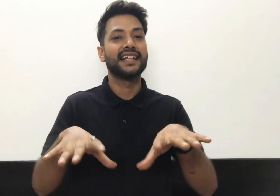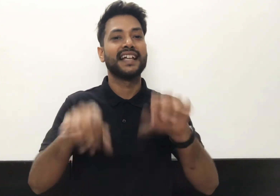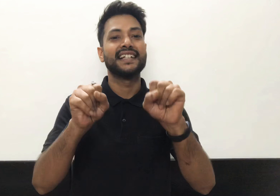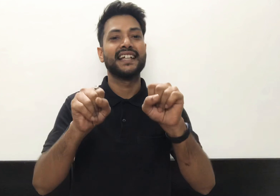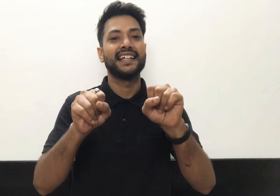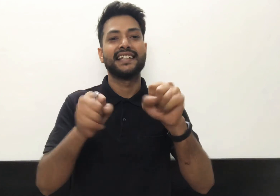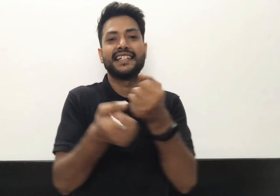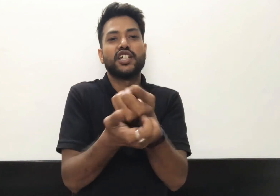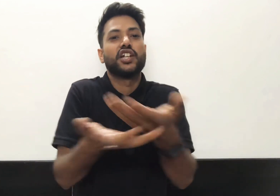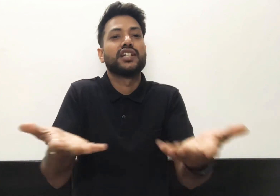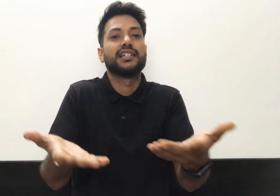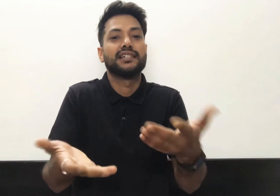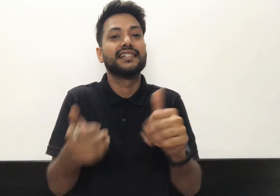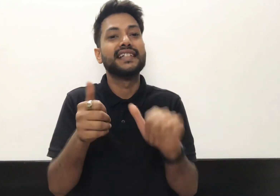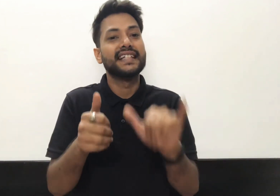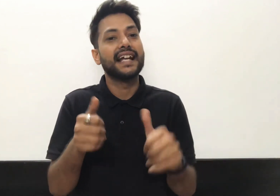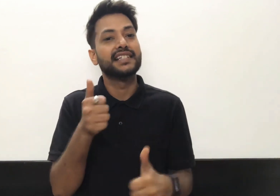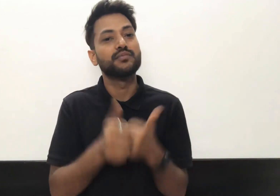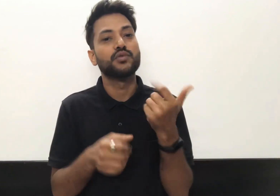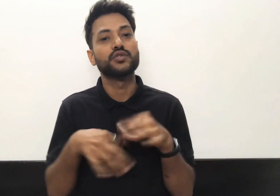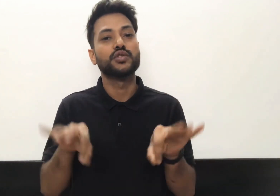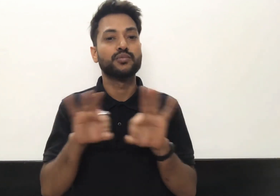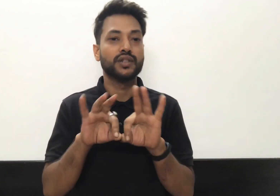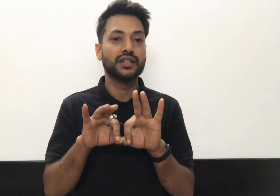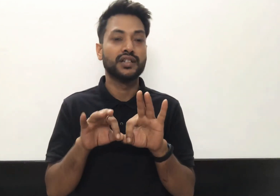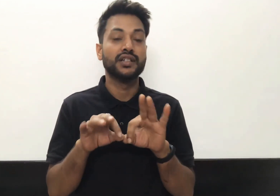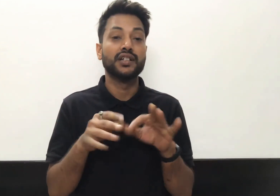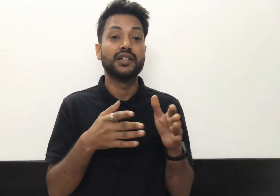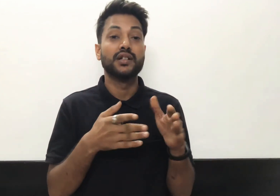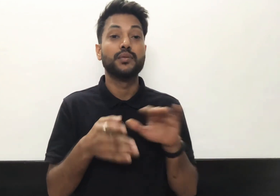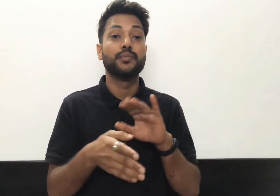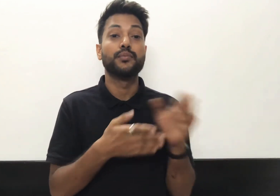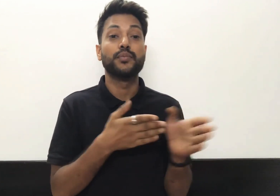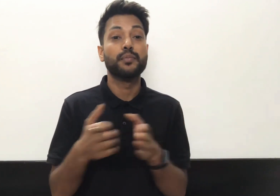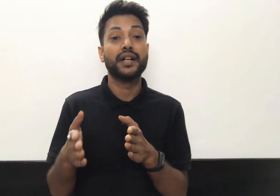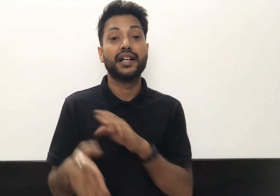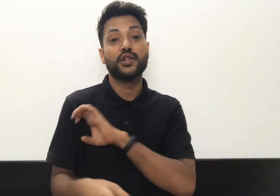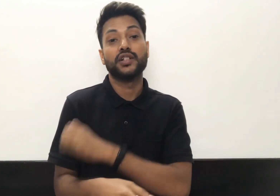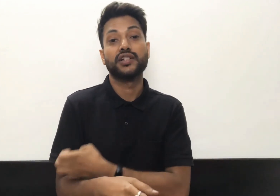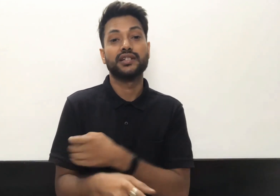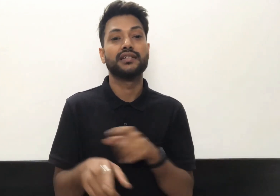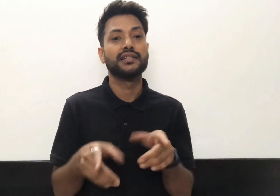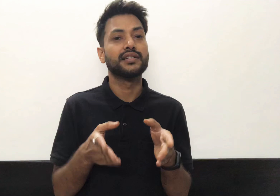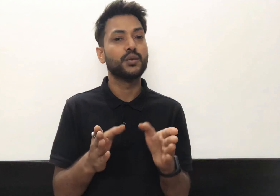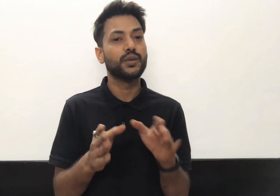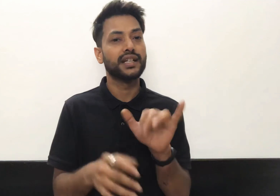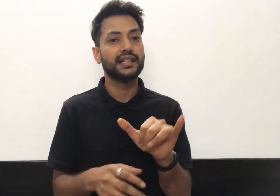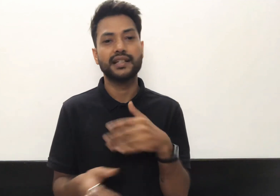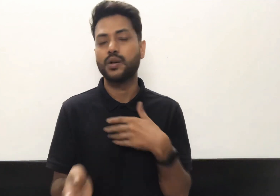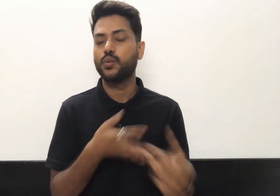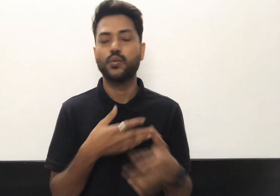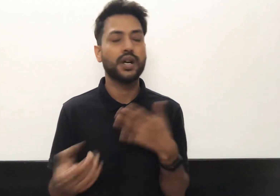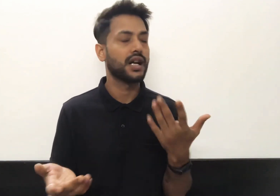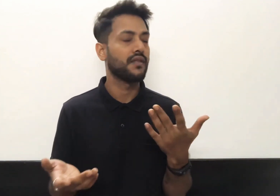important, that you prepare your energies in such a way, whatever havoc